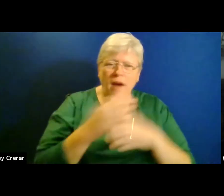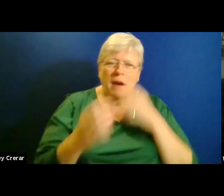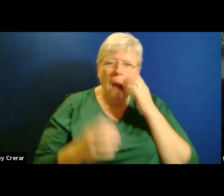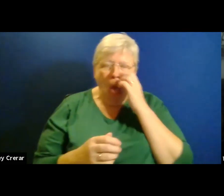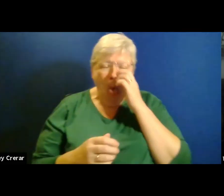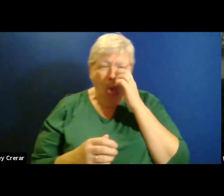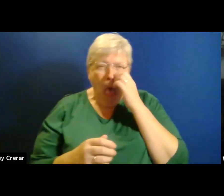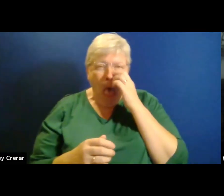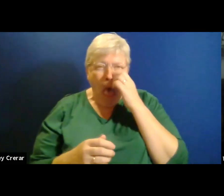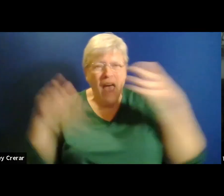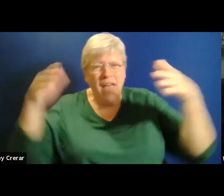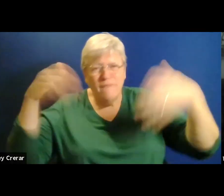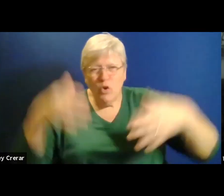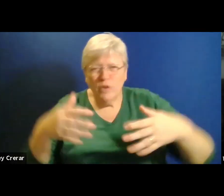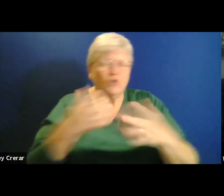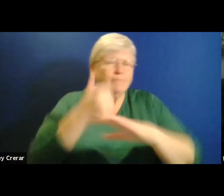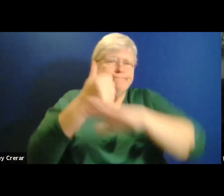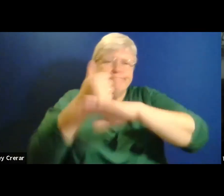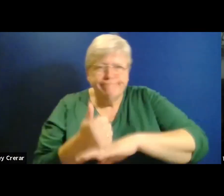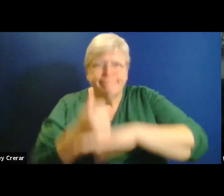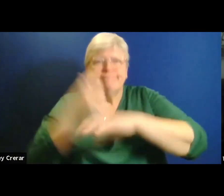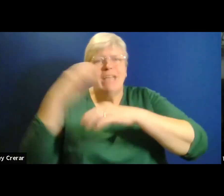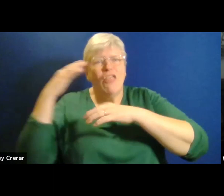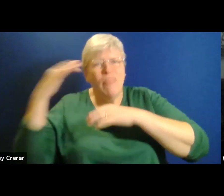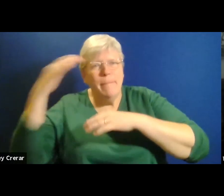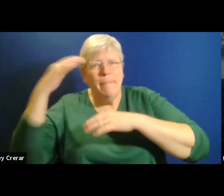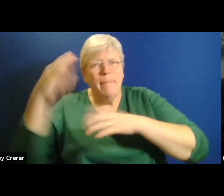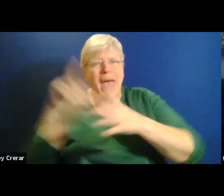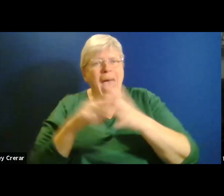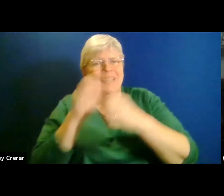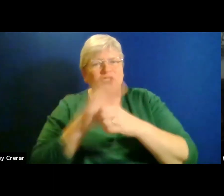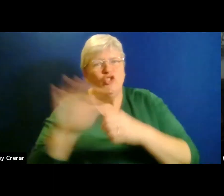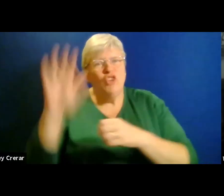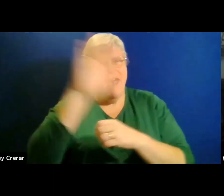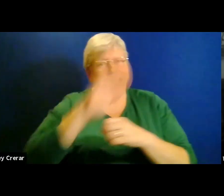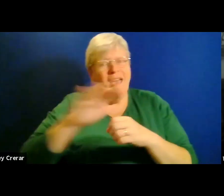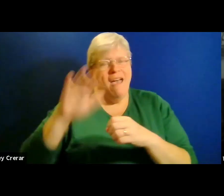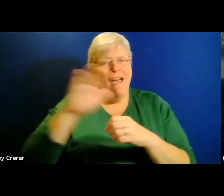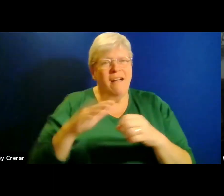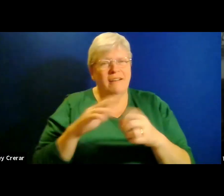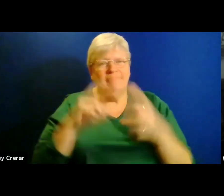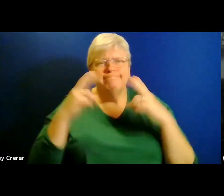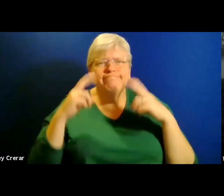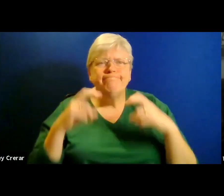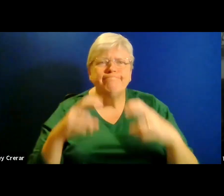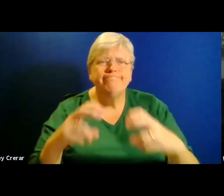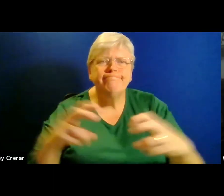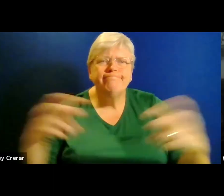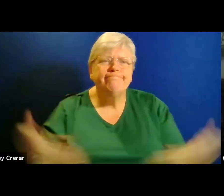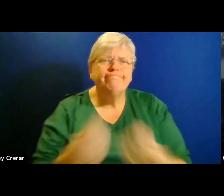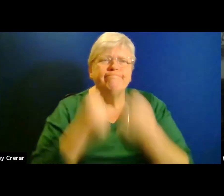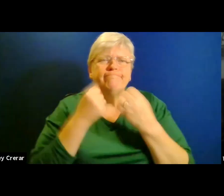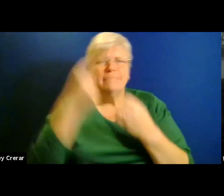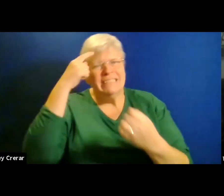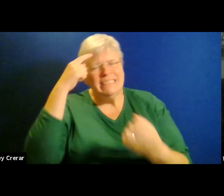focuses on settings and themes that are bespoke to Aberdeenshire, and explores them through the paranoias,